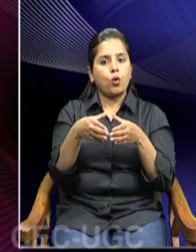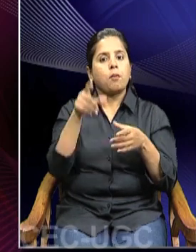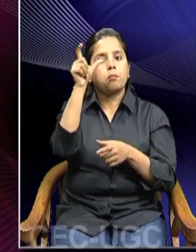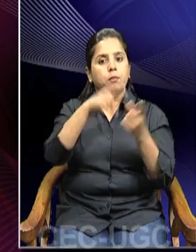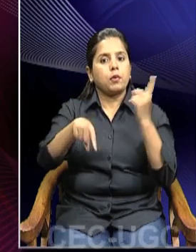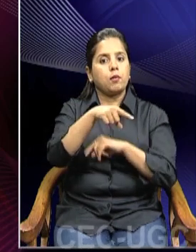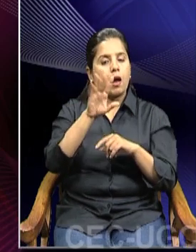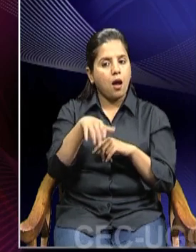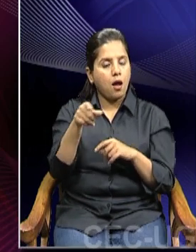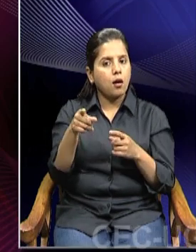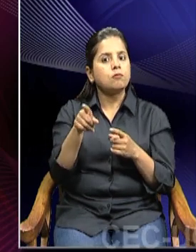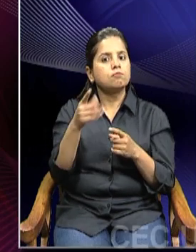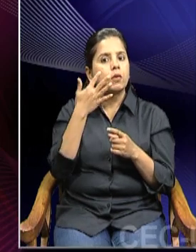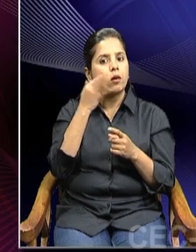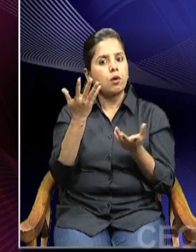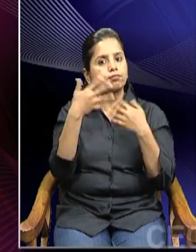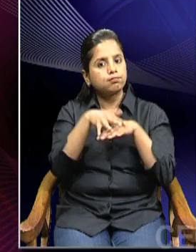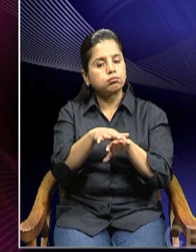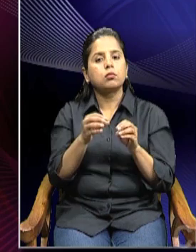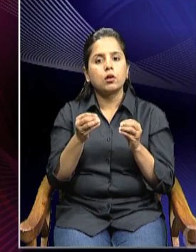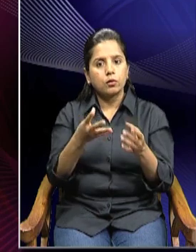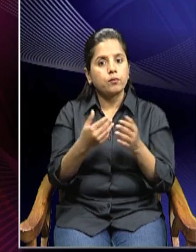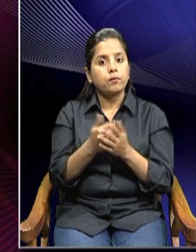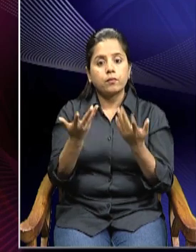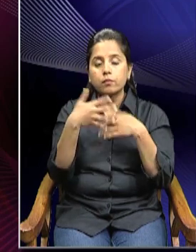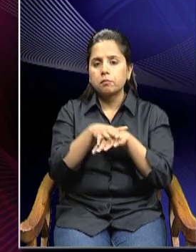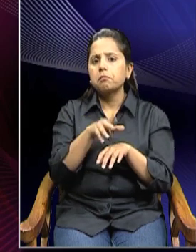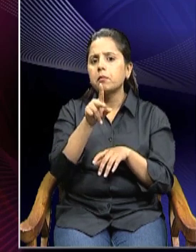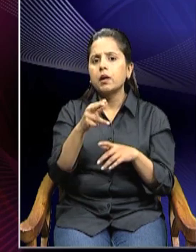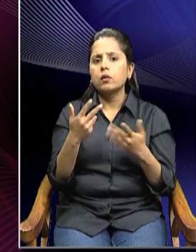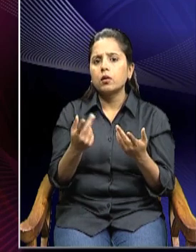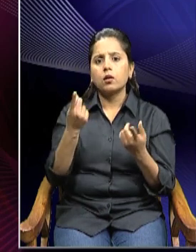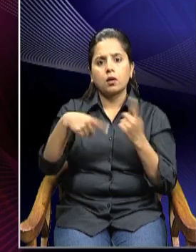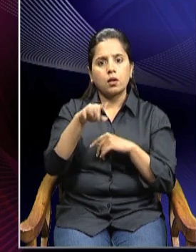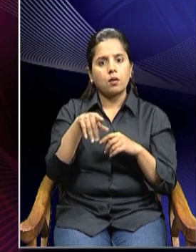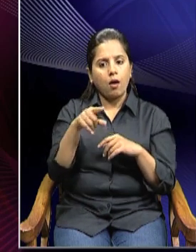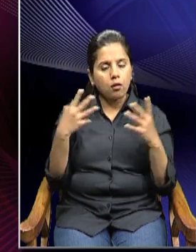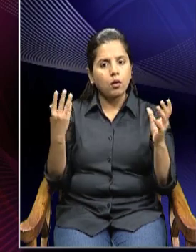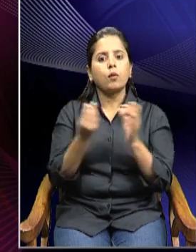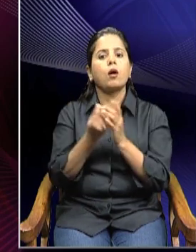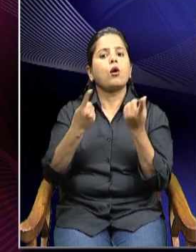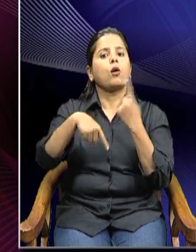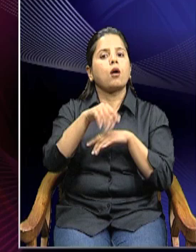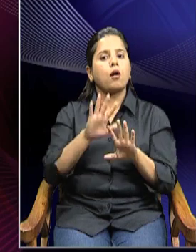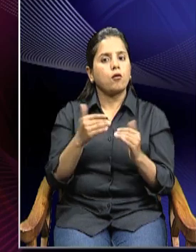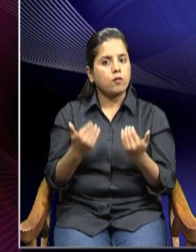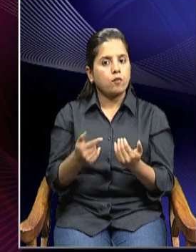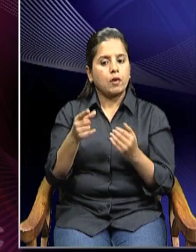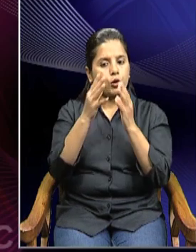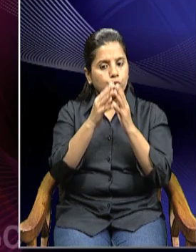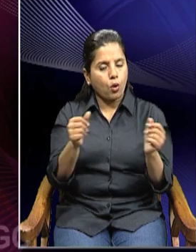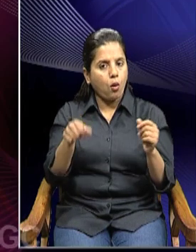which has become integrated. Integrated means which have come together in order to